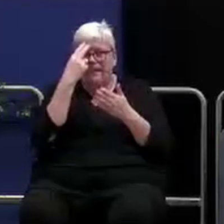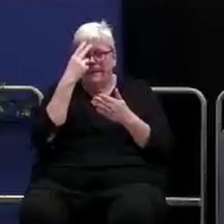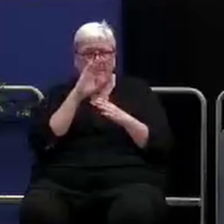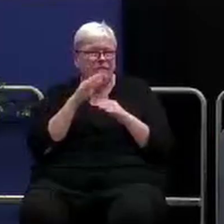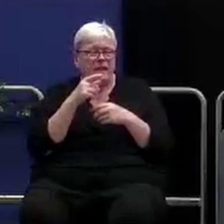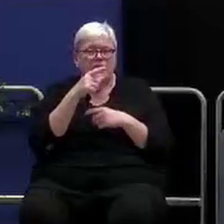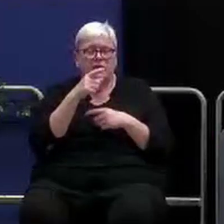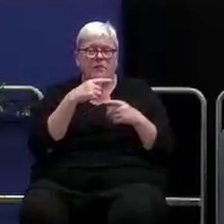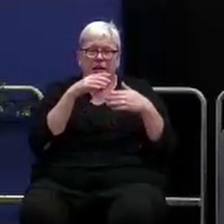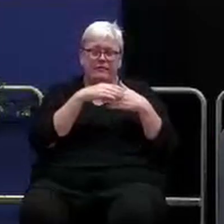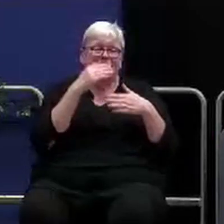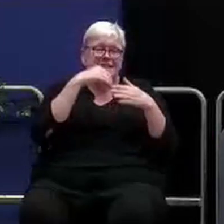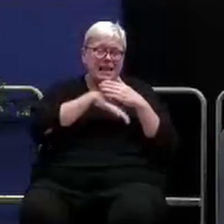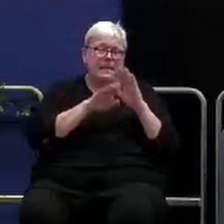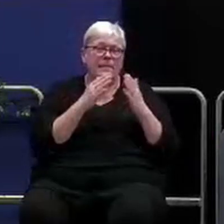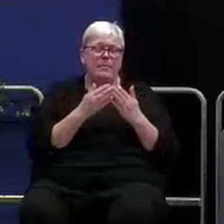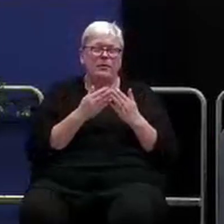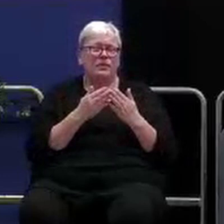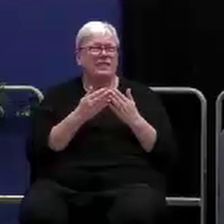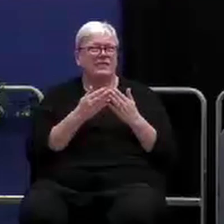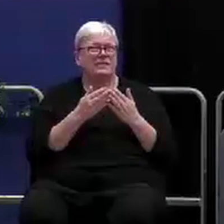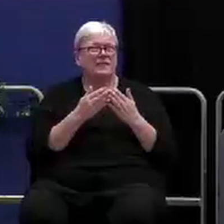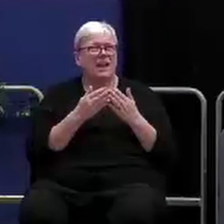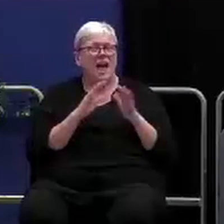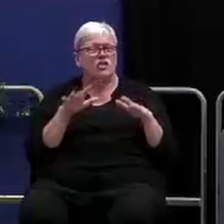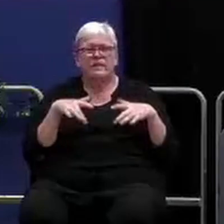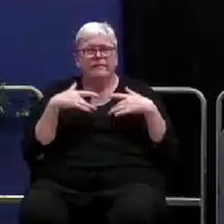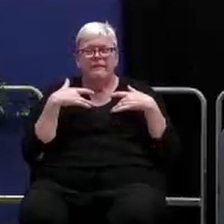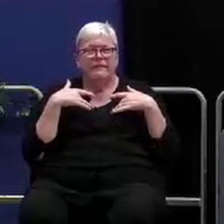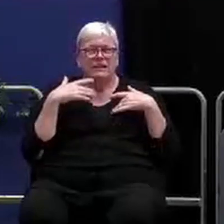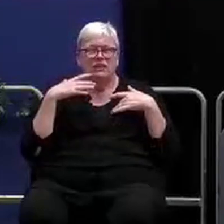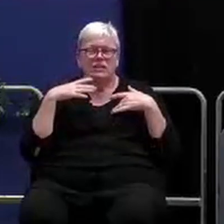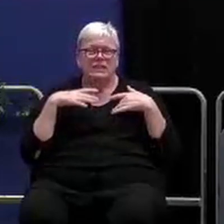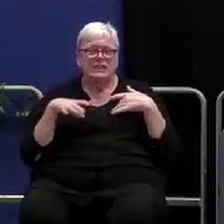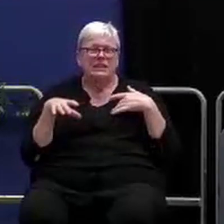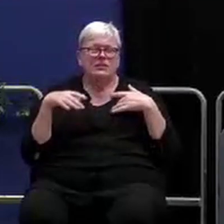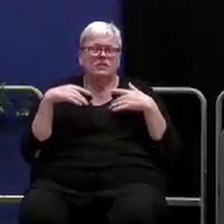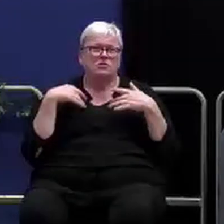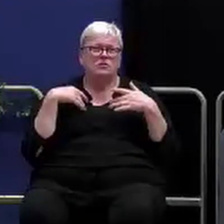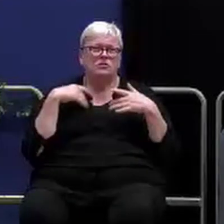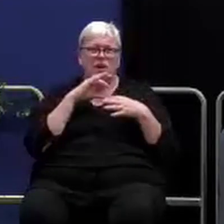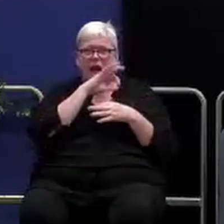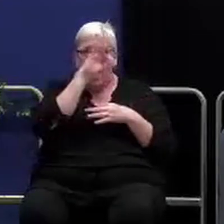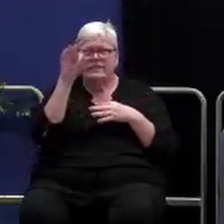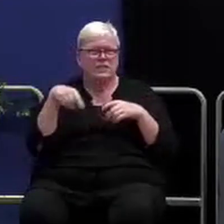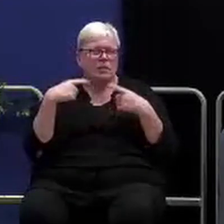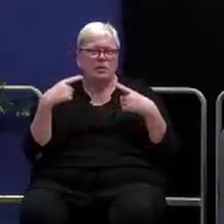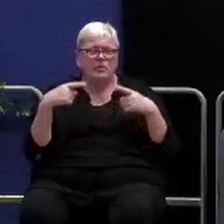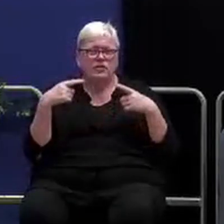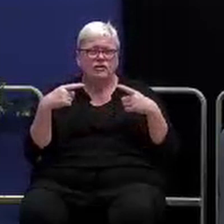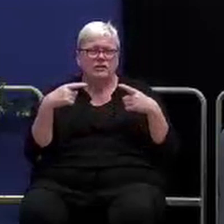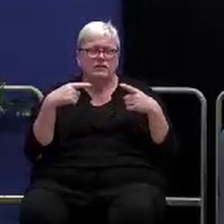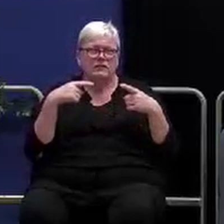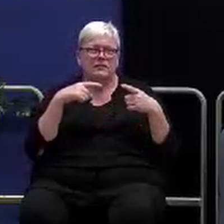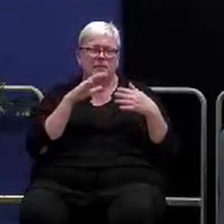are in it I didn't feel the need to seek their permission to be in it, because they're not a huge part